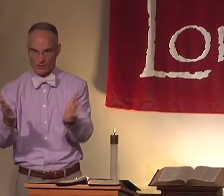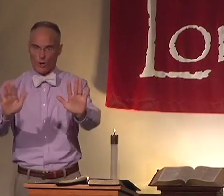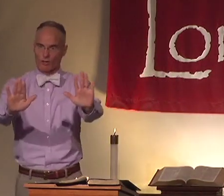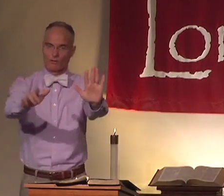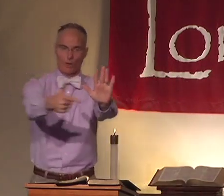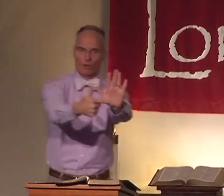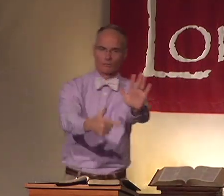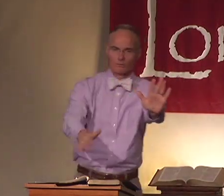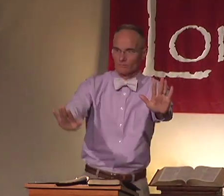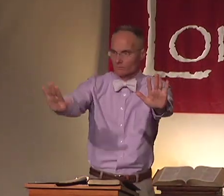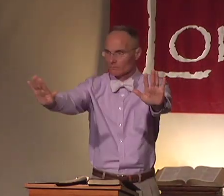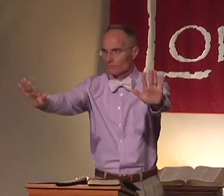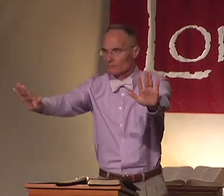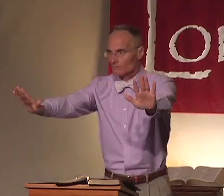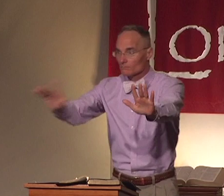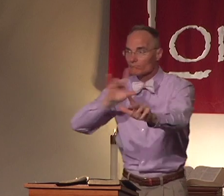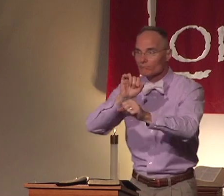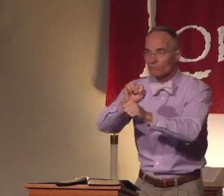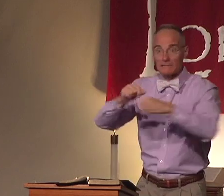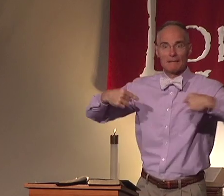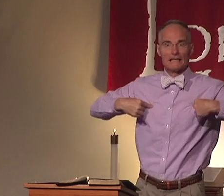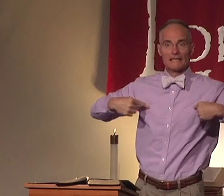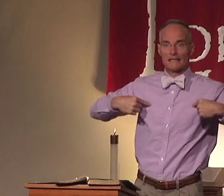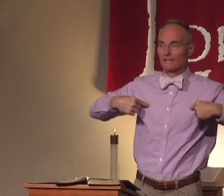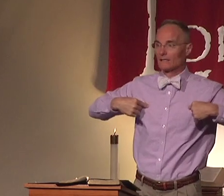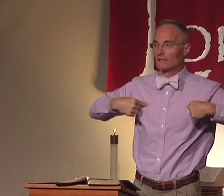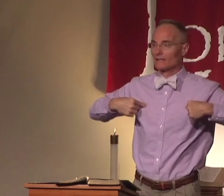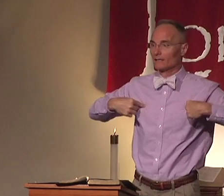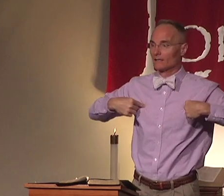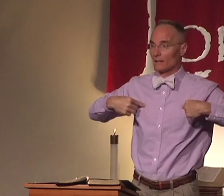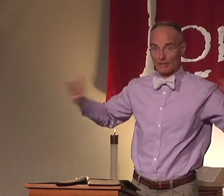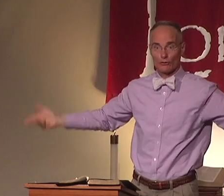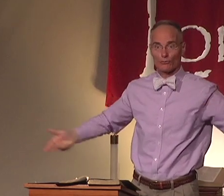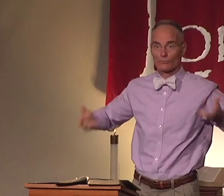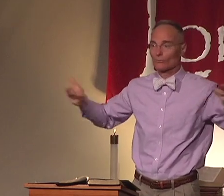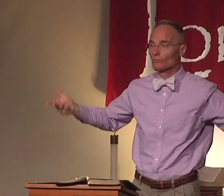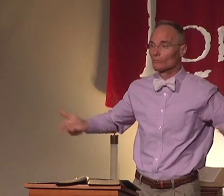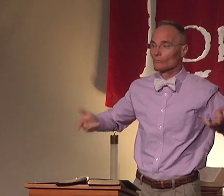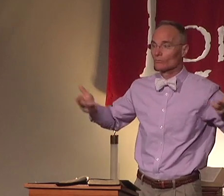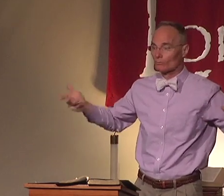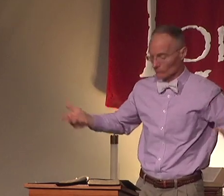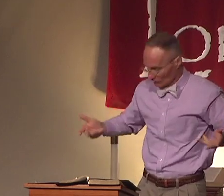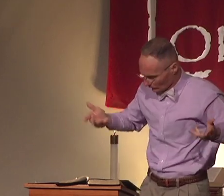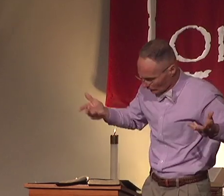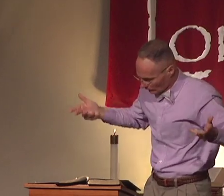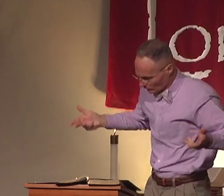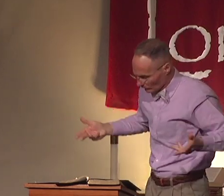He showed them his hands. "Look, it's me," he said. "I'm here.